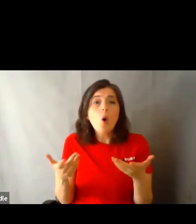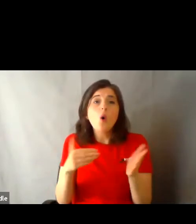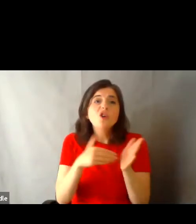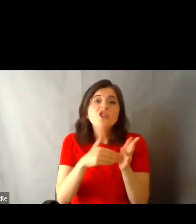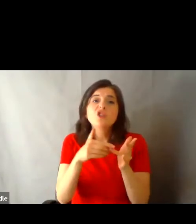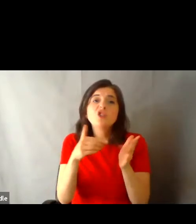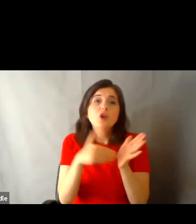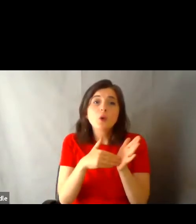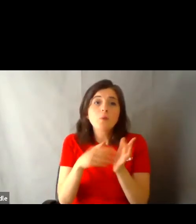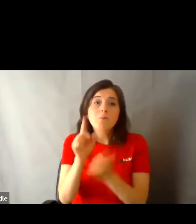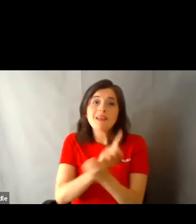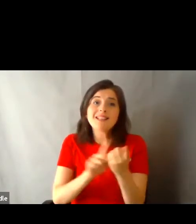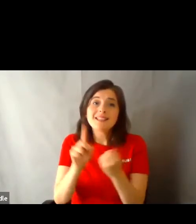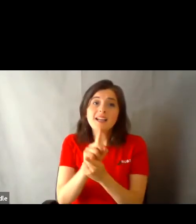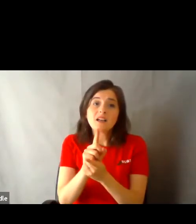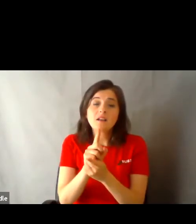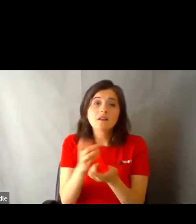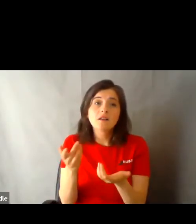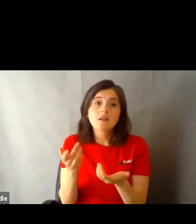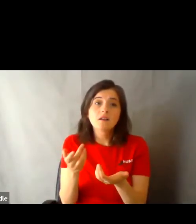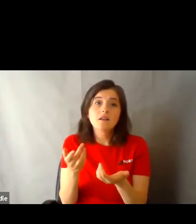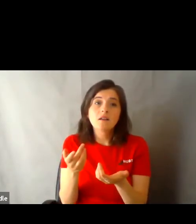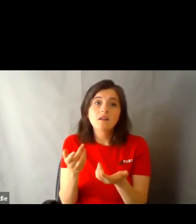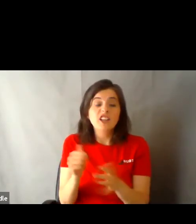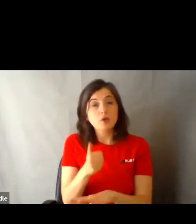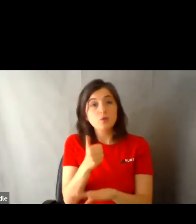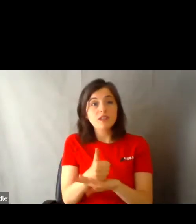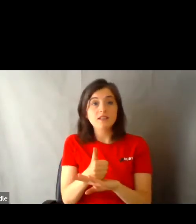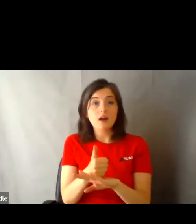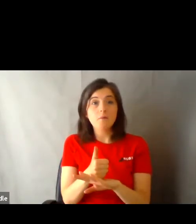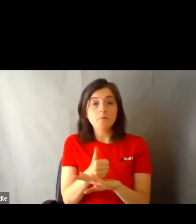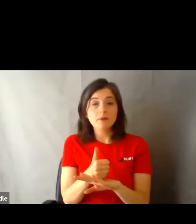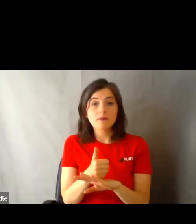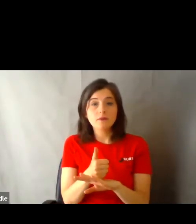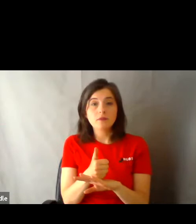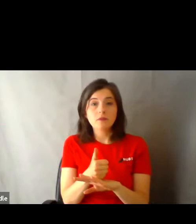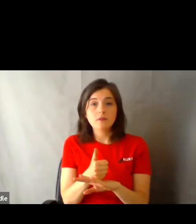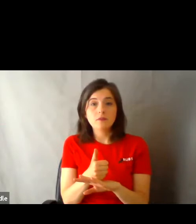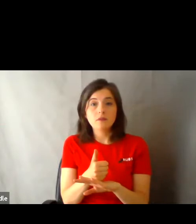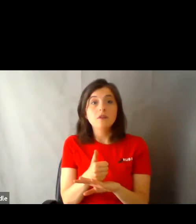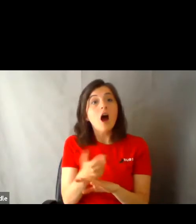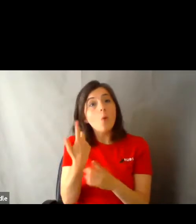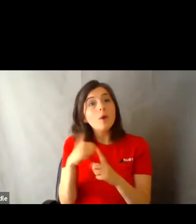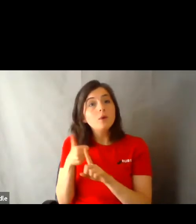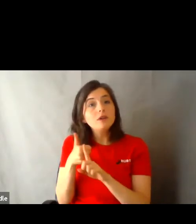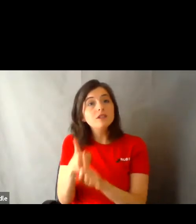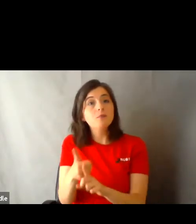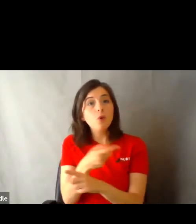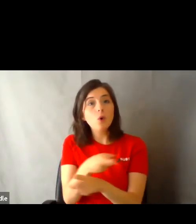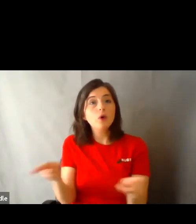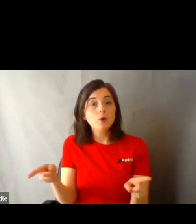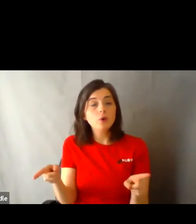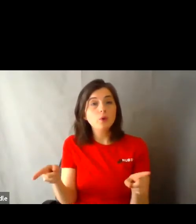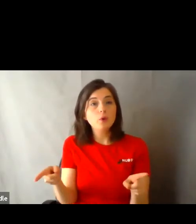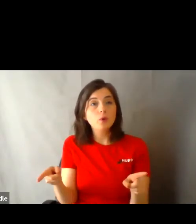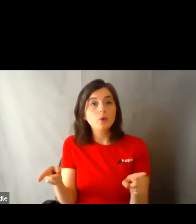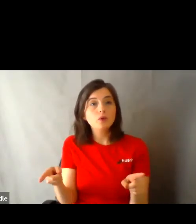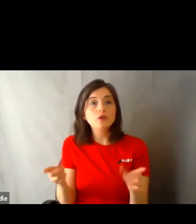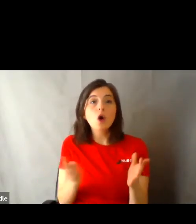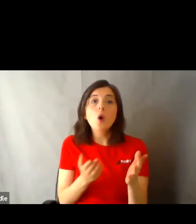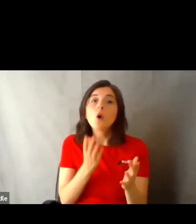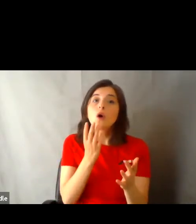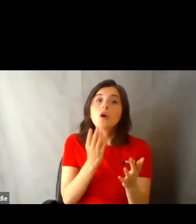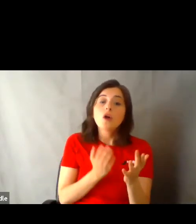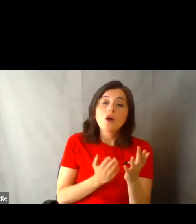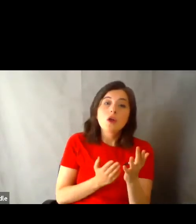meeting, and you set it up, and we will support you. So through SUCA, through